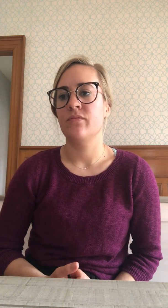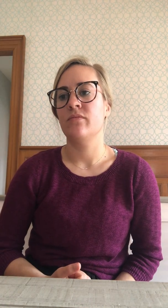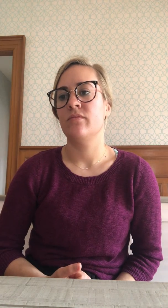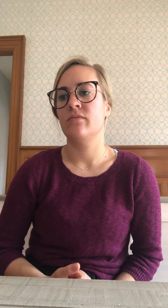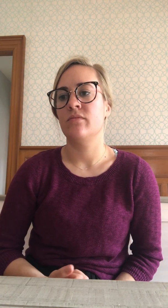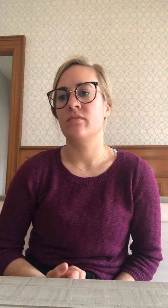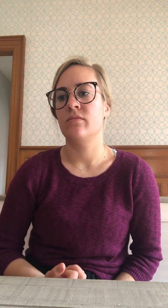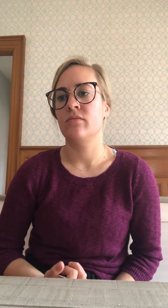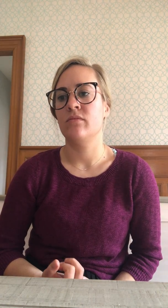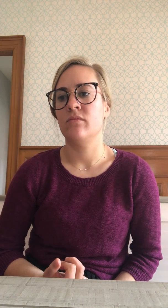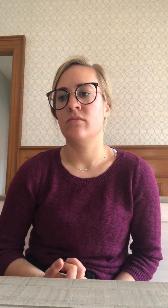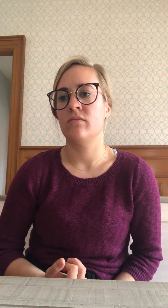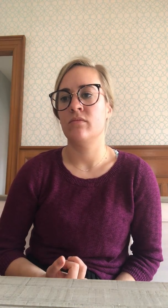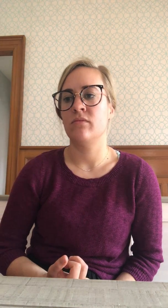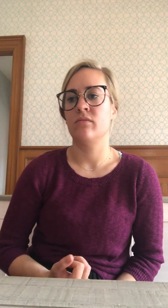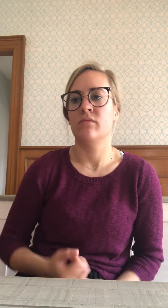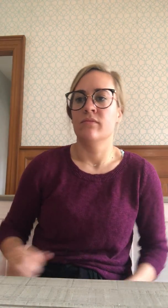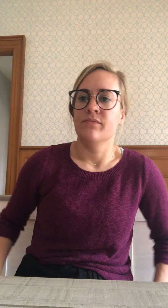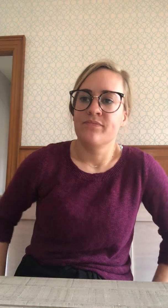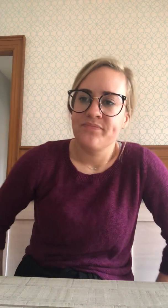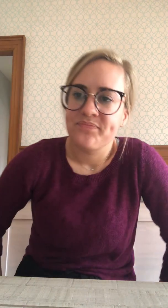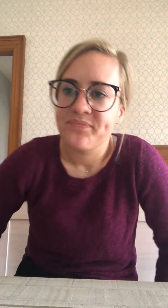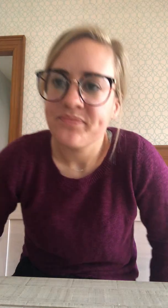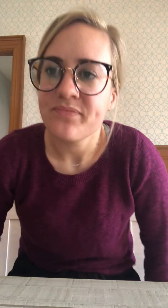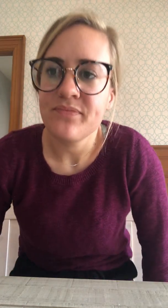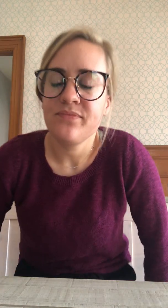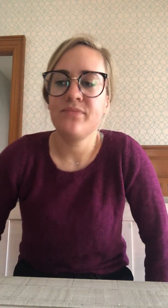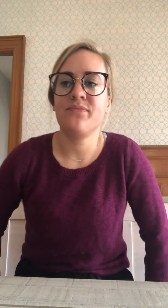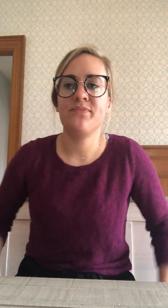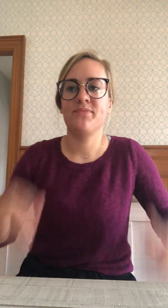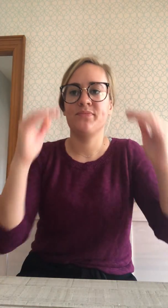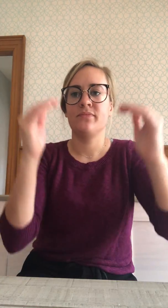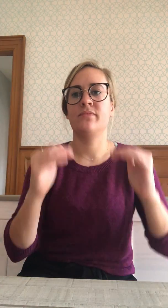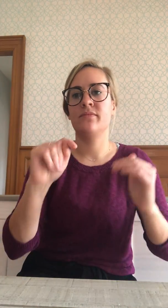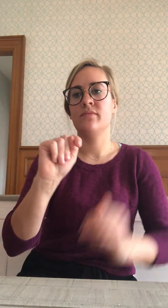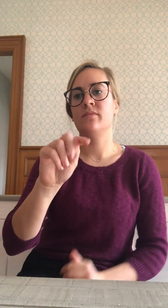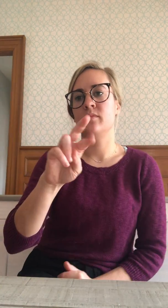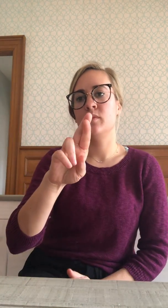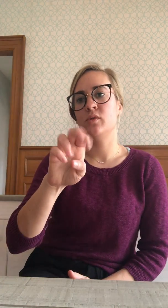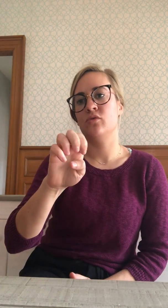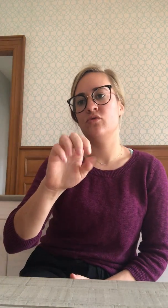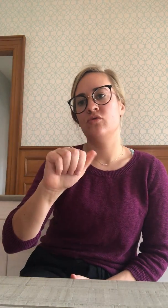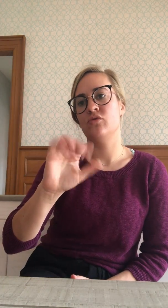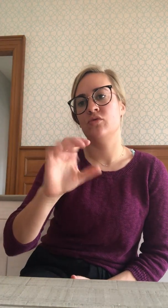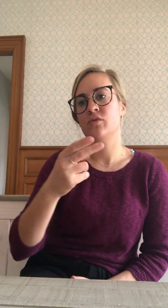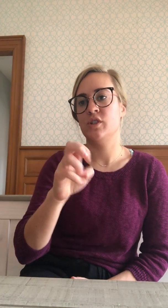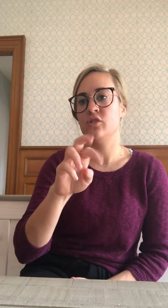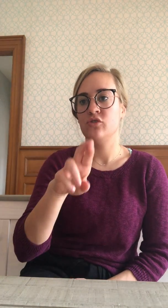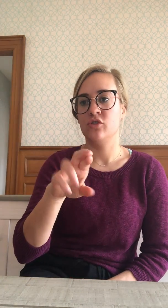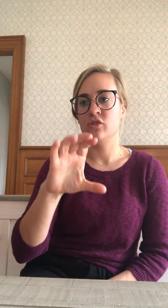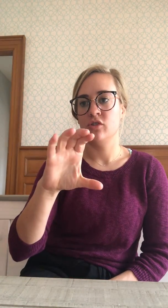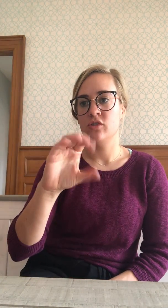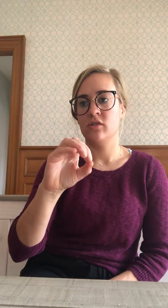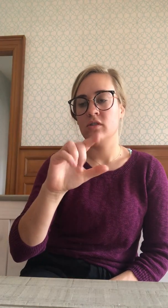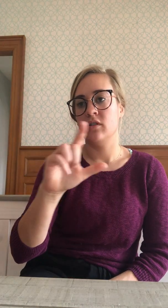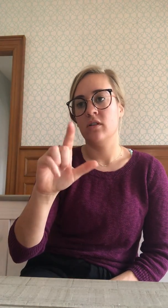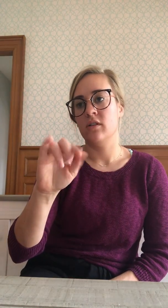The next condition we'll talk about is Treacher-Collins syndrome, or mandibular facial dysostosis. This syndrome results